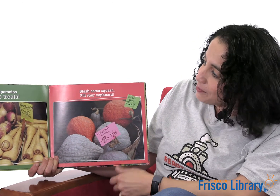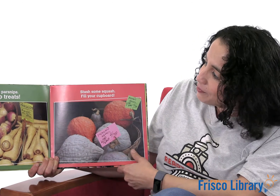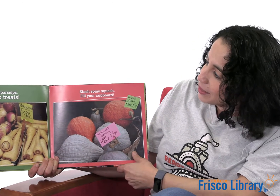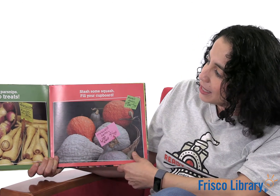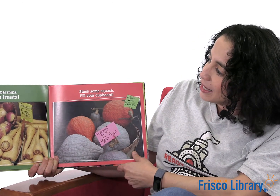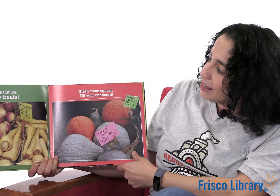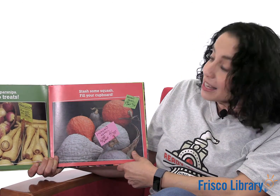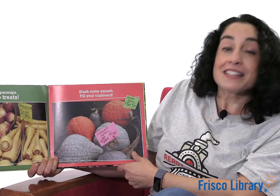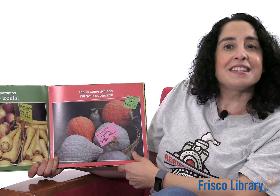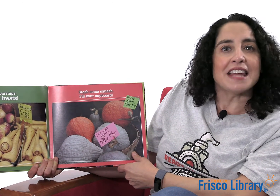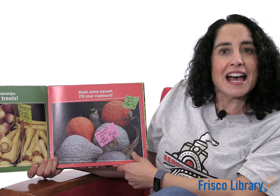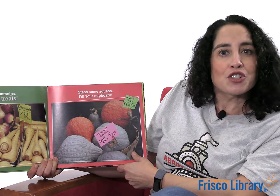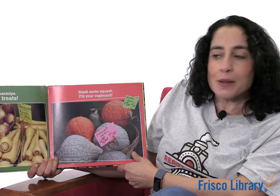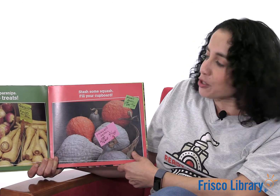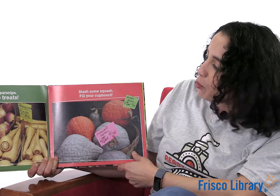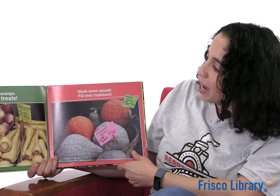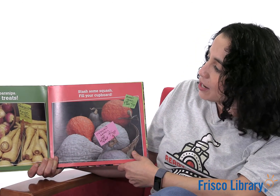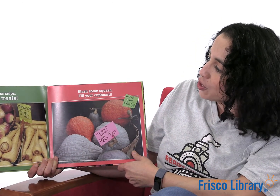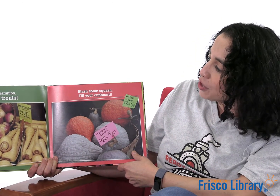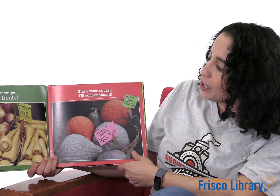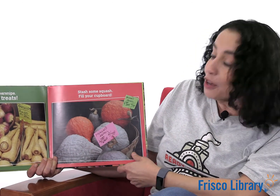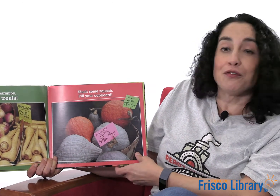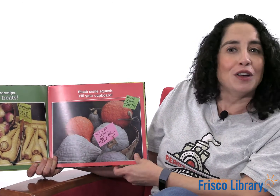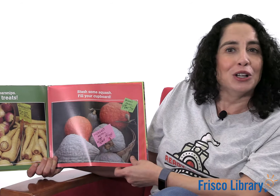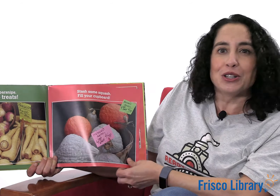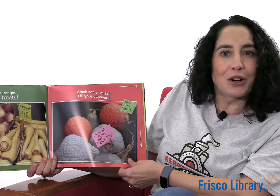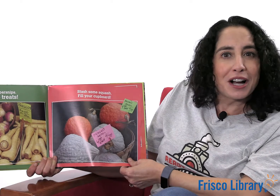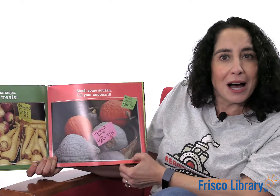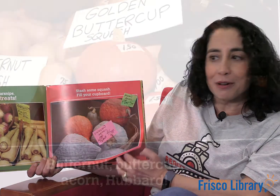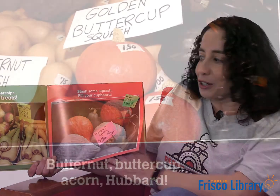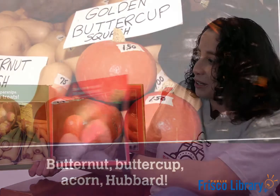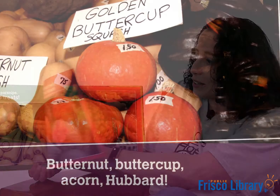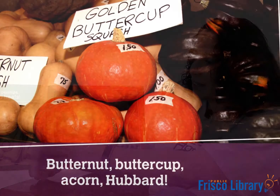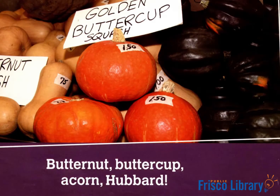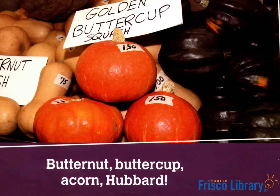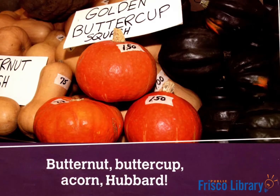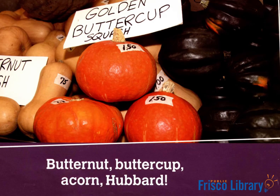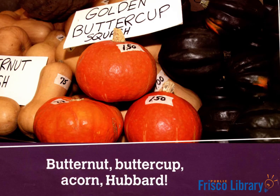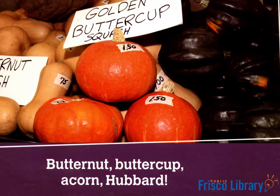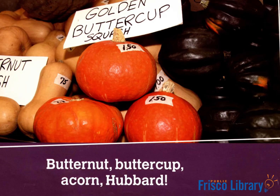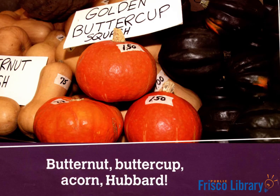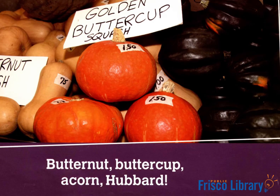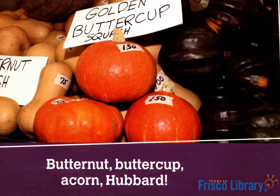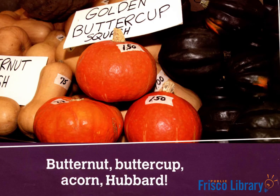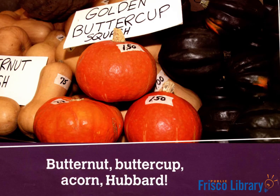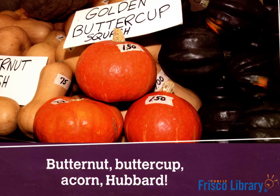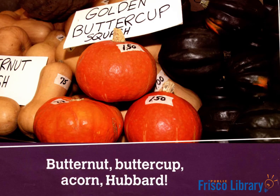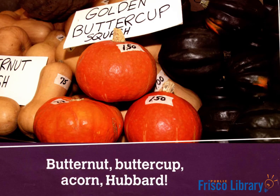stash some squash fill your cupboard butternut butter buttercup